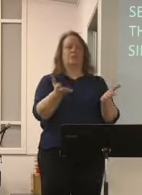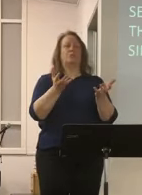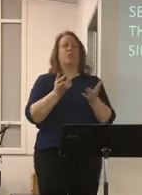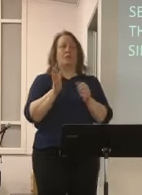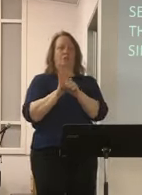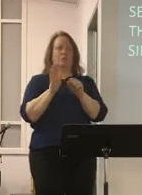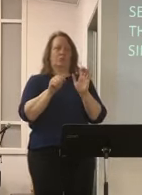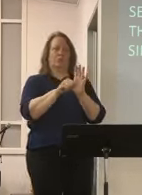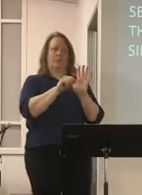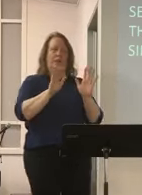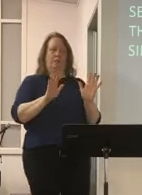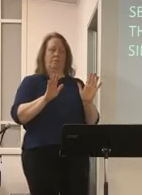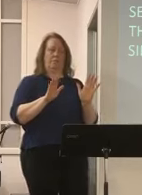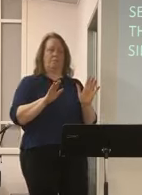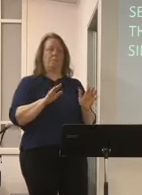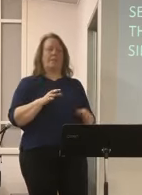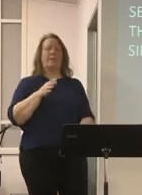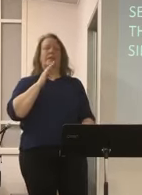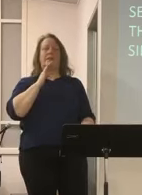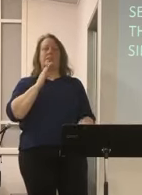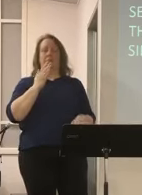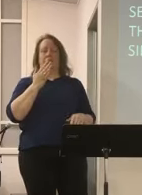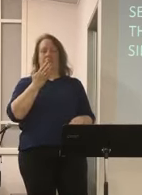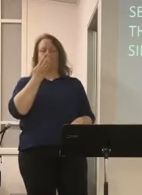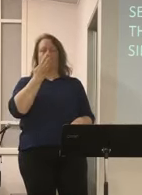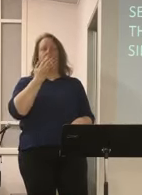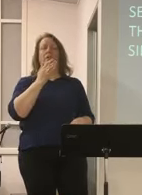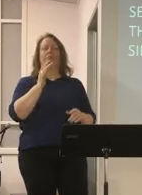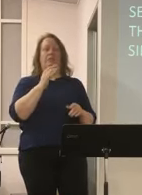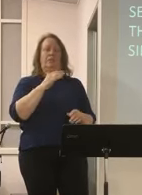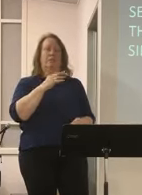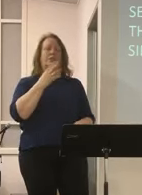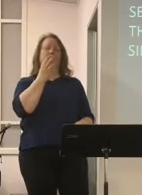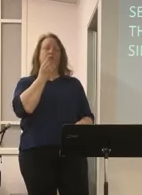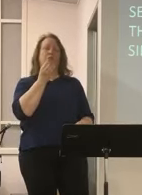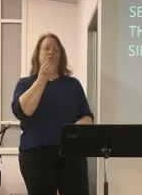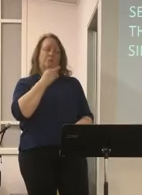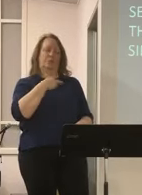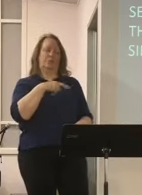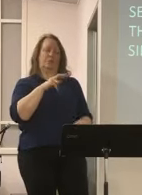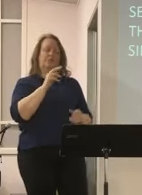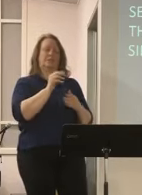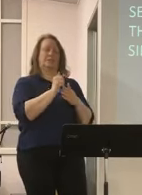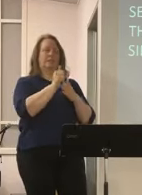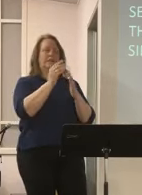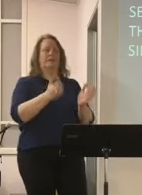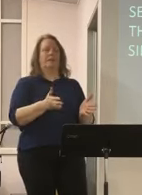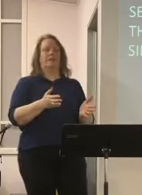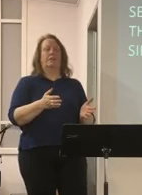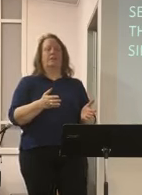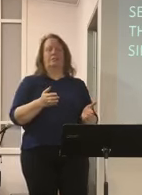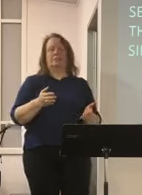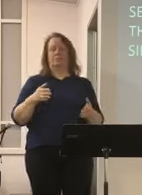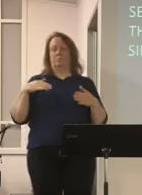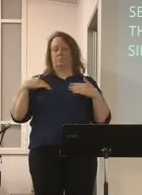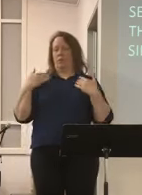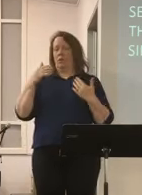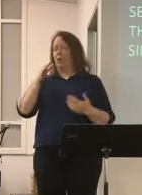And so he says, right here in front of these religious guys, he says, young man, your sins are